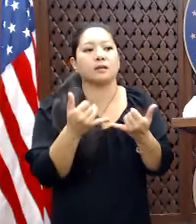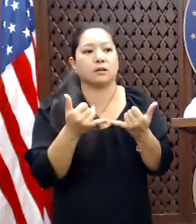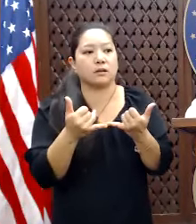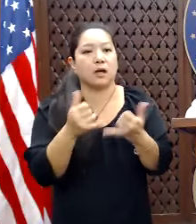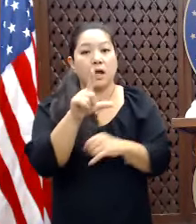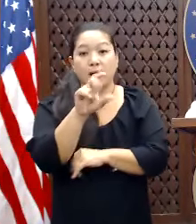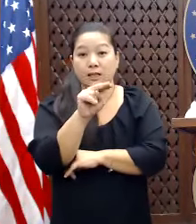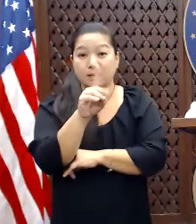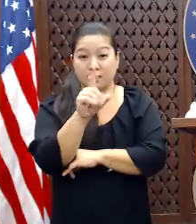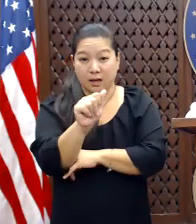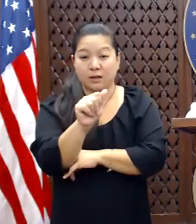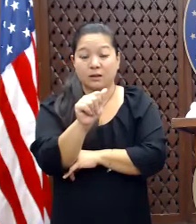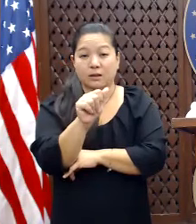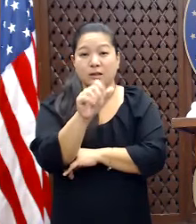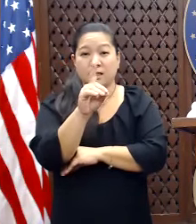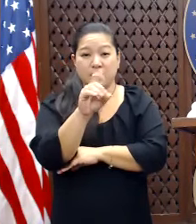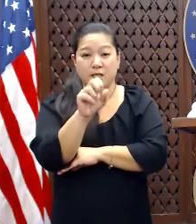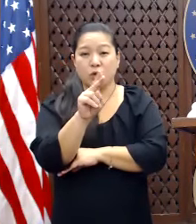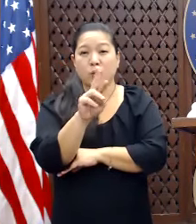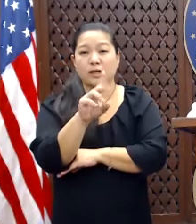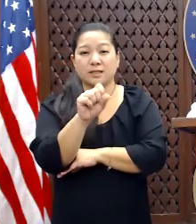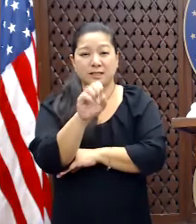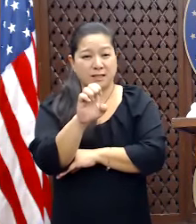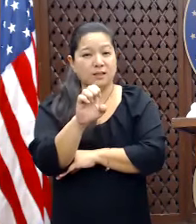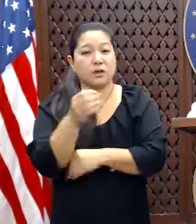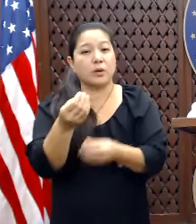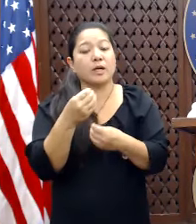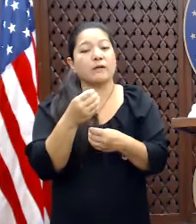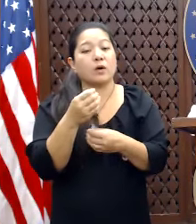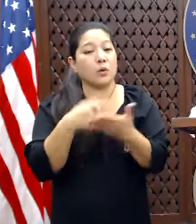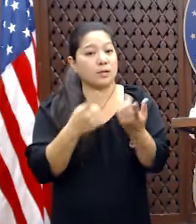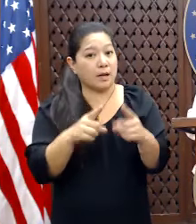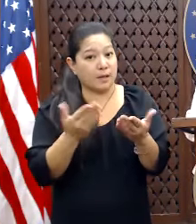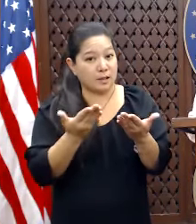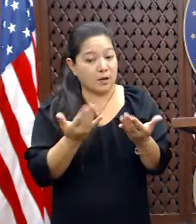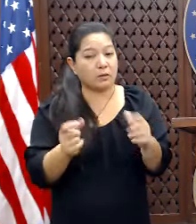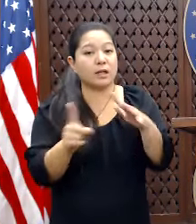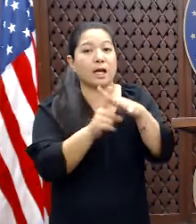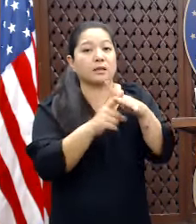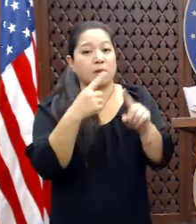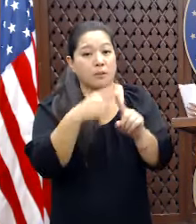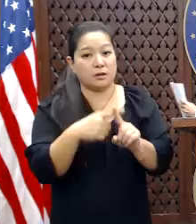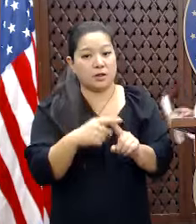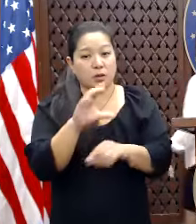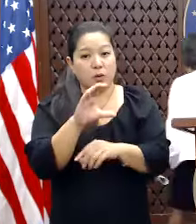Linda DeNorsi, who will give you our update on the cases. Linda?